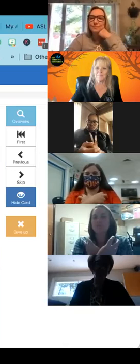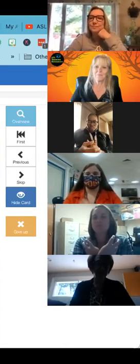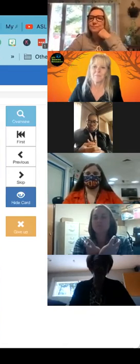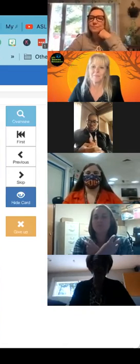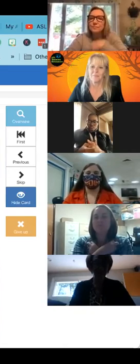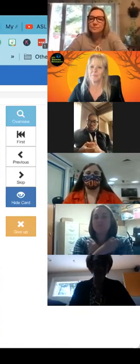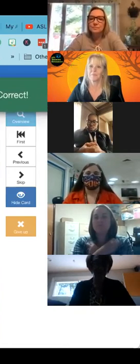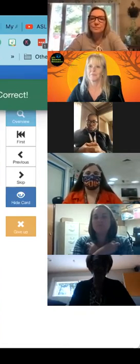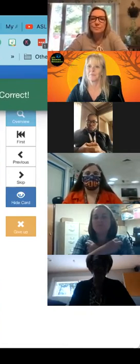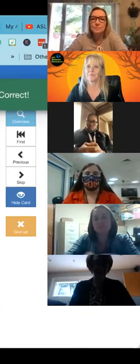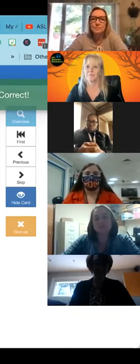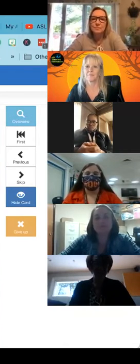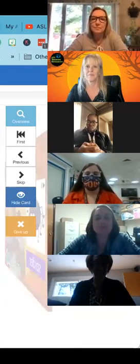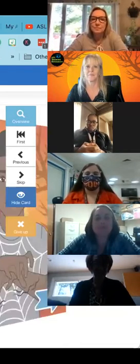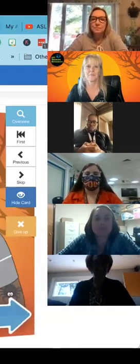Okay.